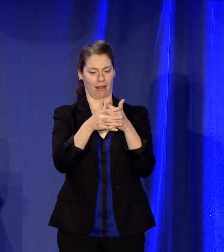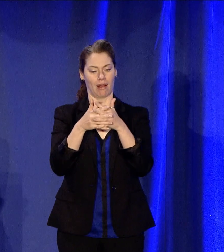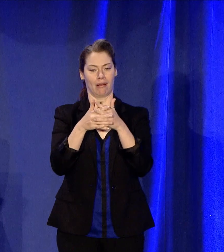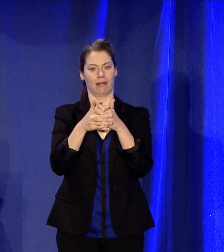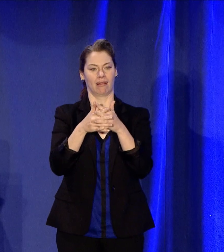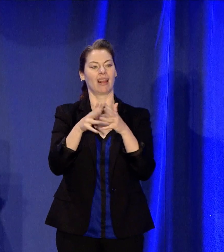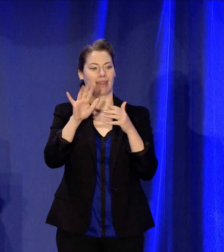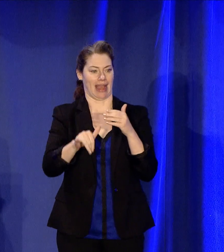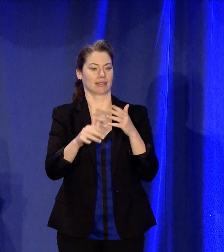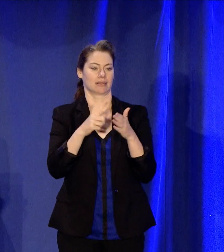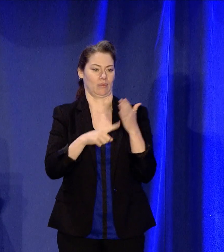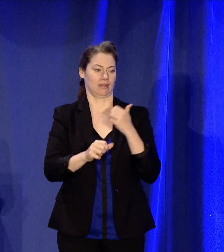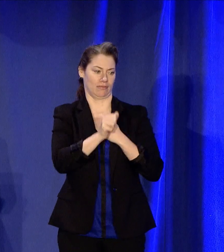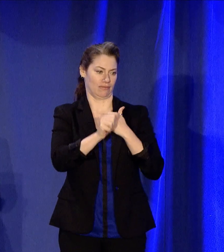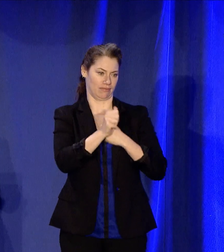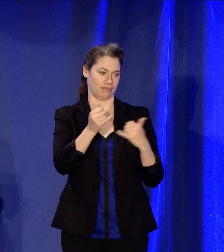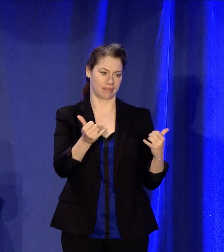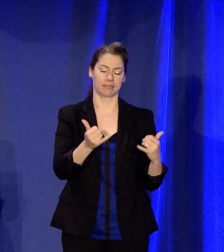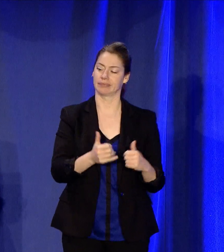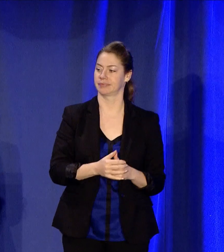at stake.